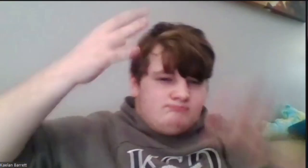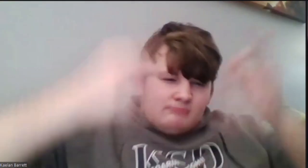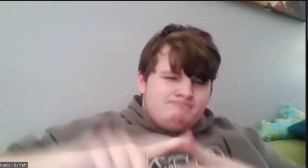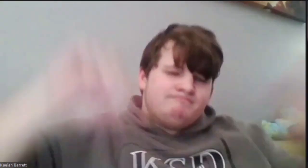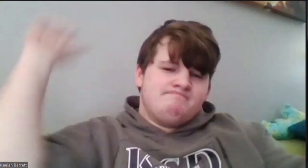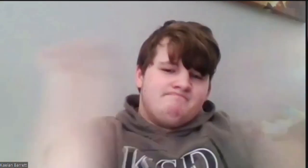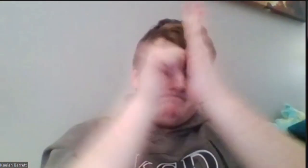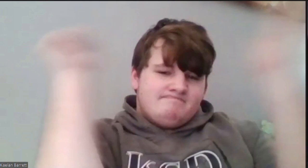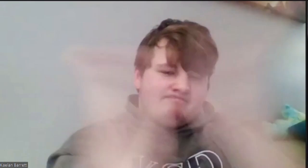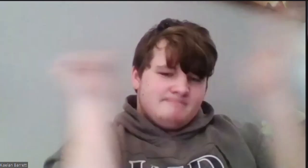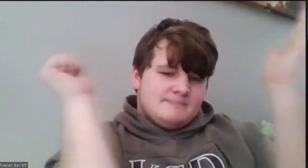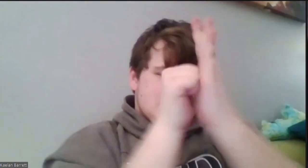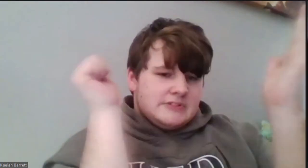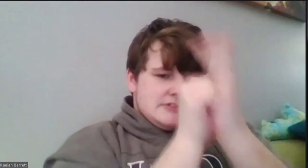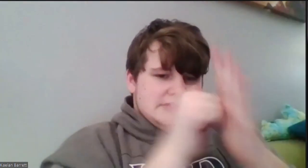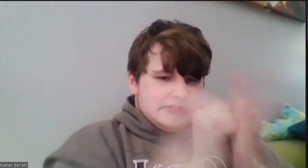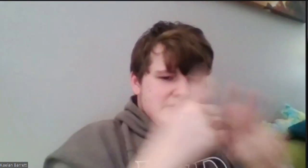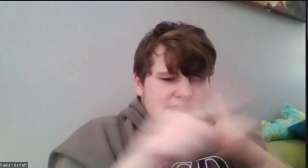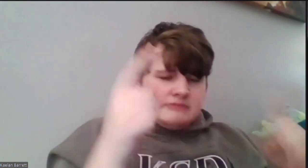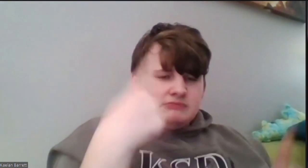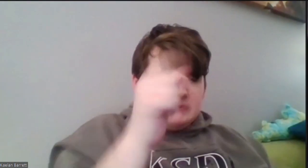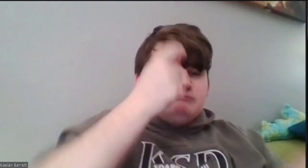And he arrived to his assistant's house. And he knocks on the door.